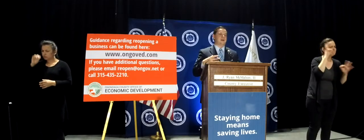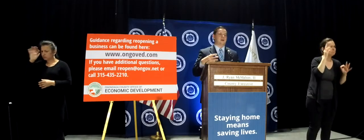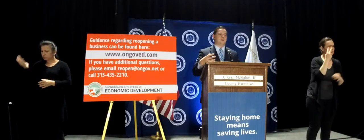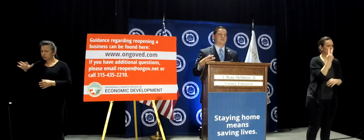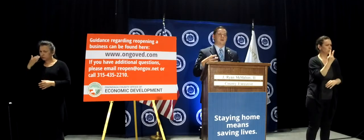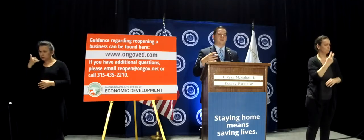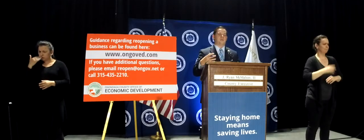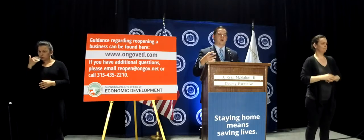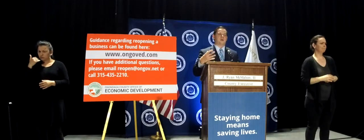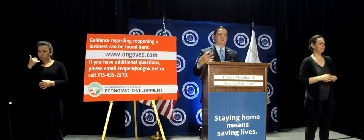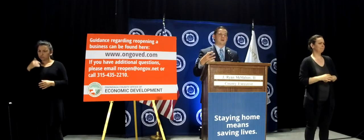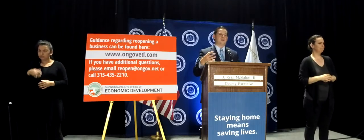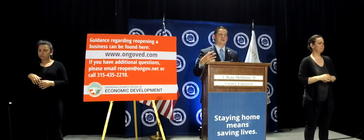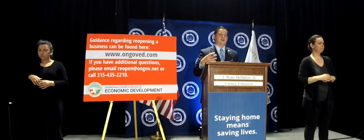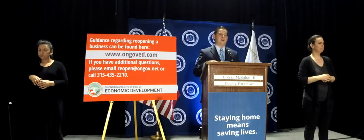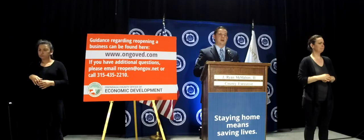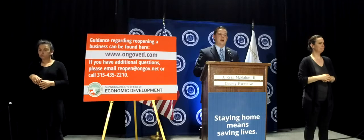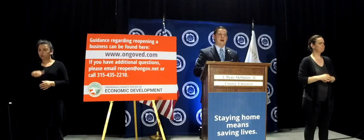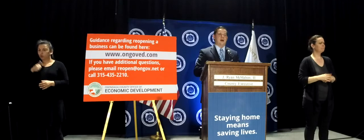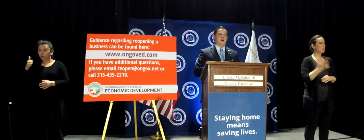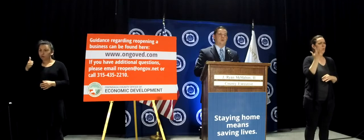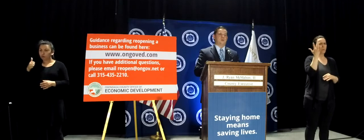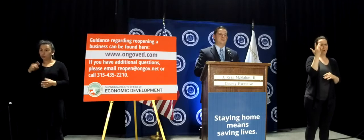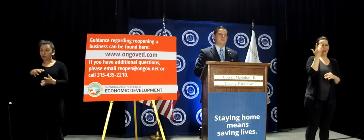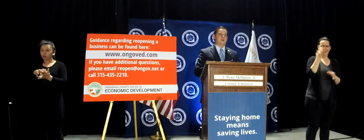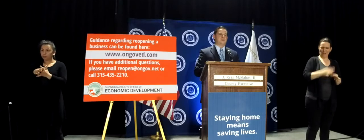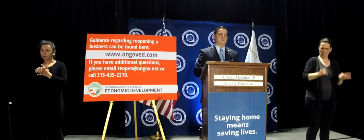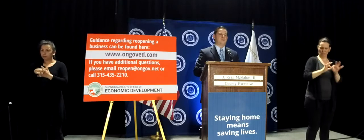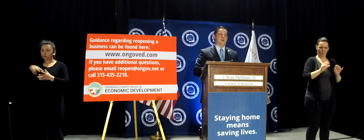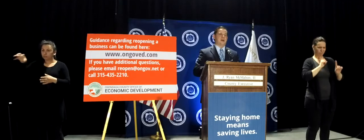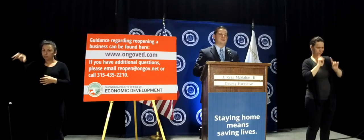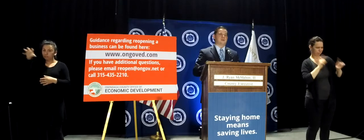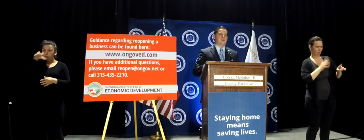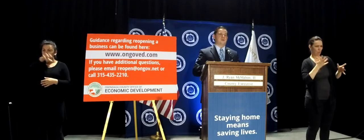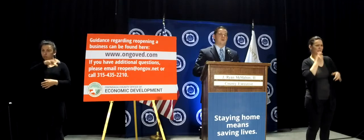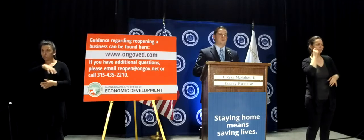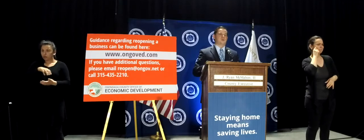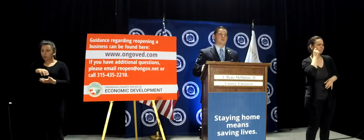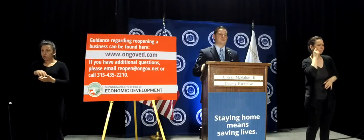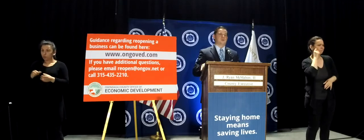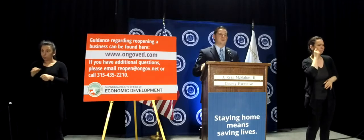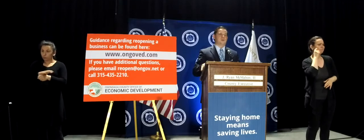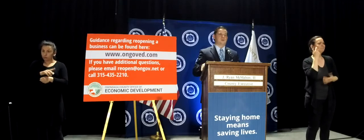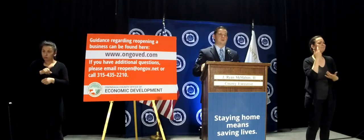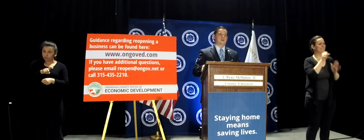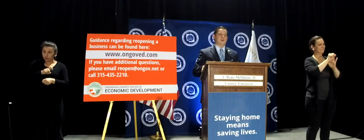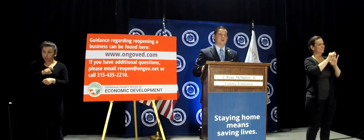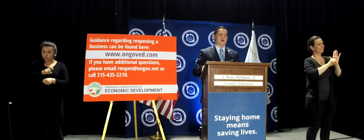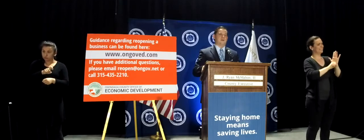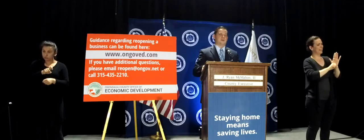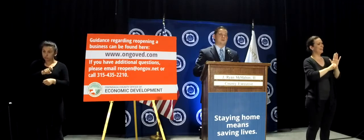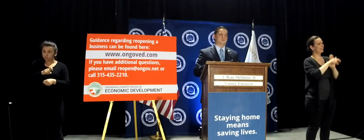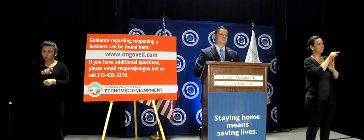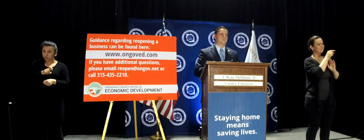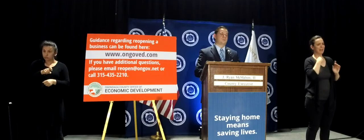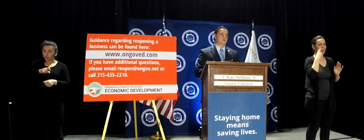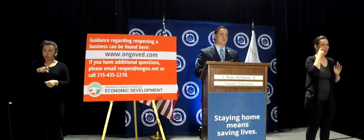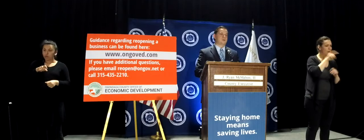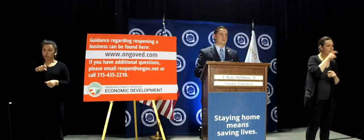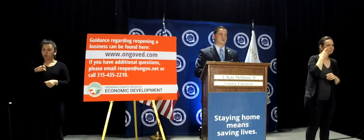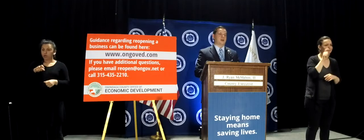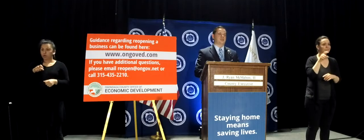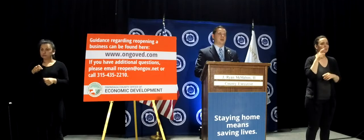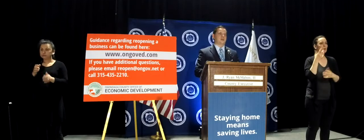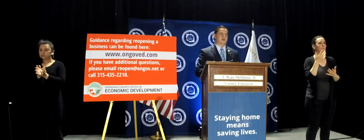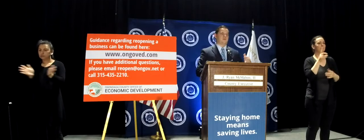and narratives in other parts of the country how this virus impacts folks in certain demographics.